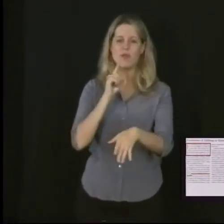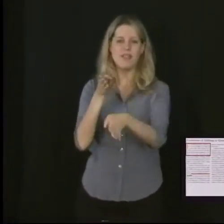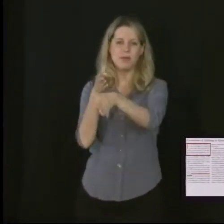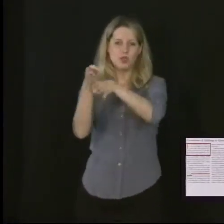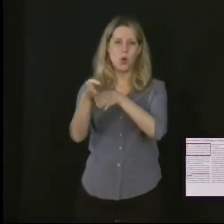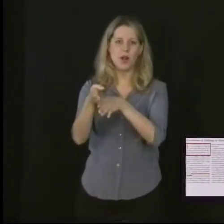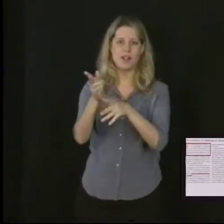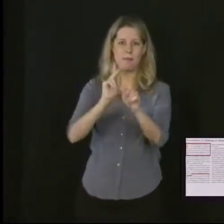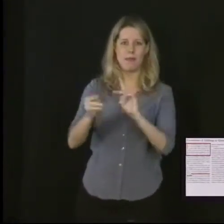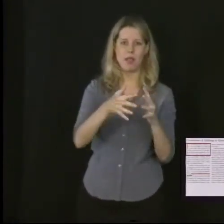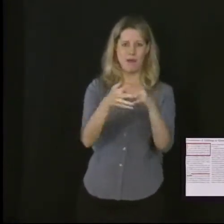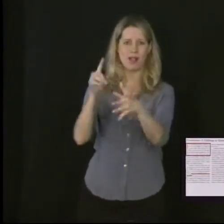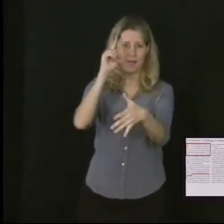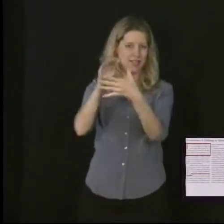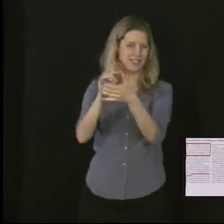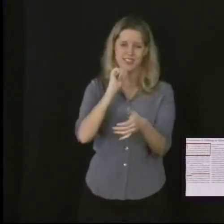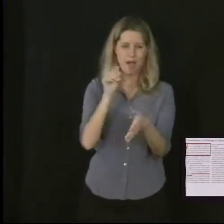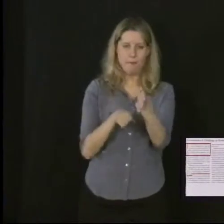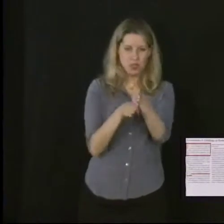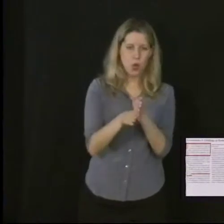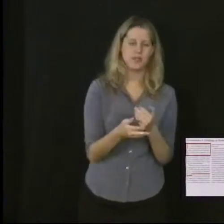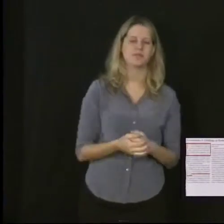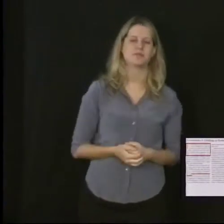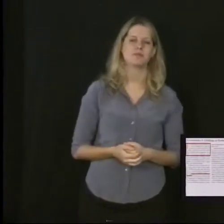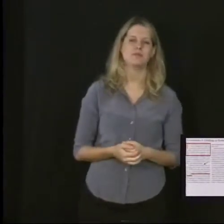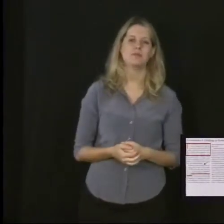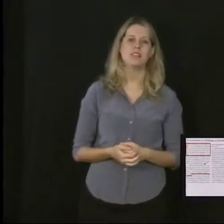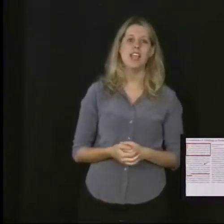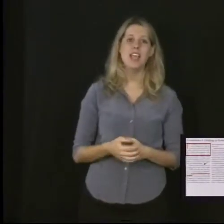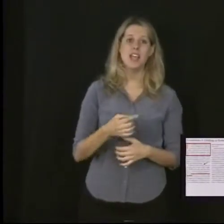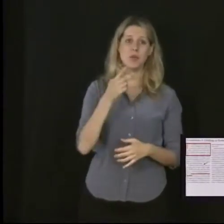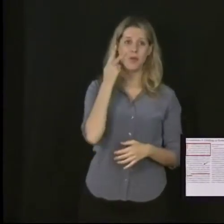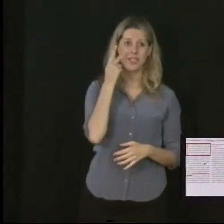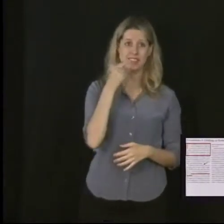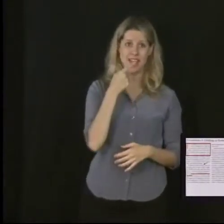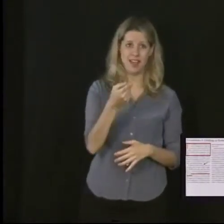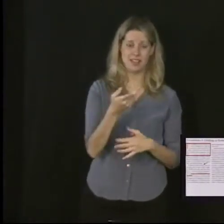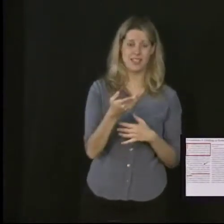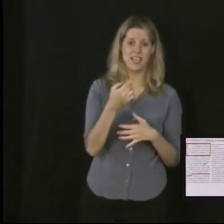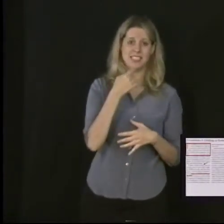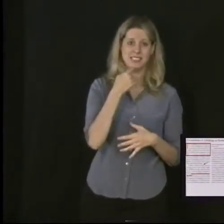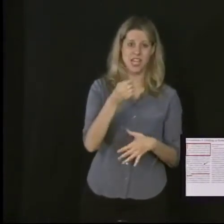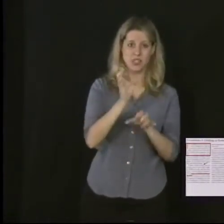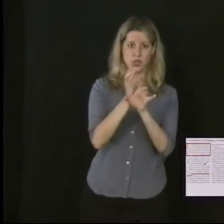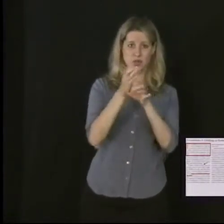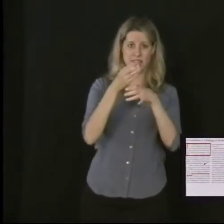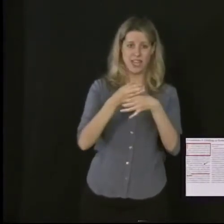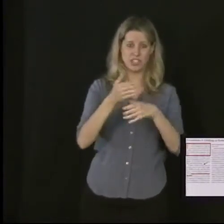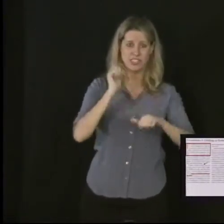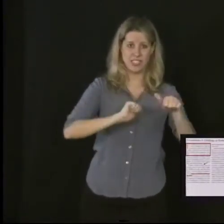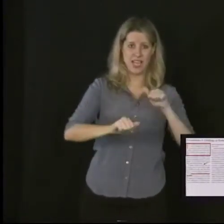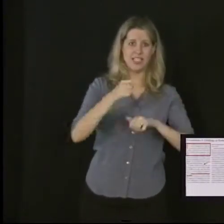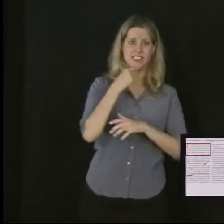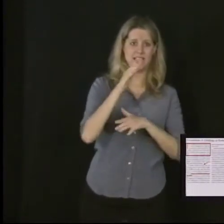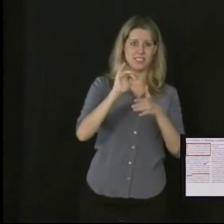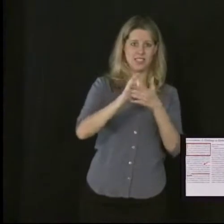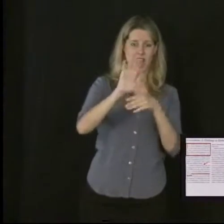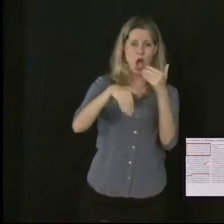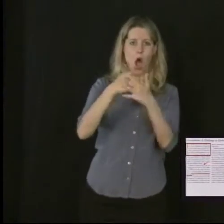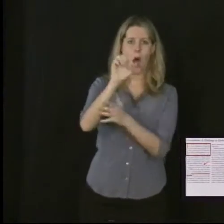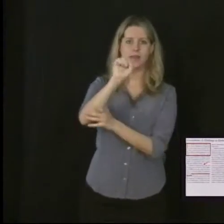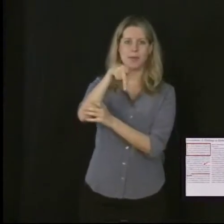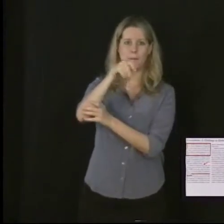America that believes this, not the minority. Look what it says over here. It says, Creation science states that all species were created by